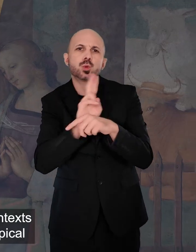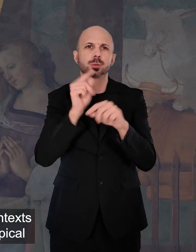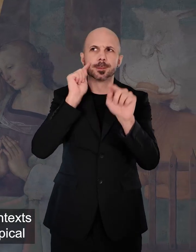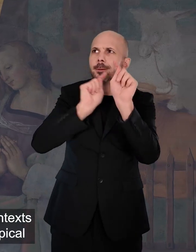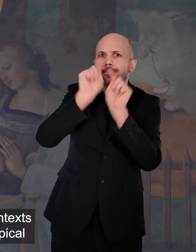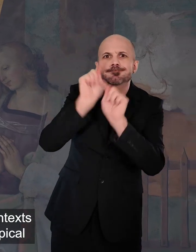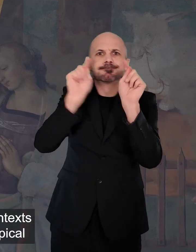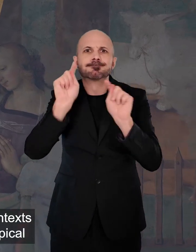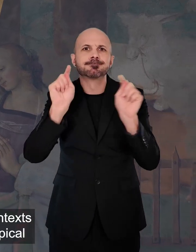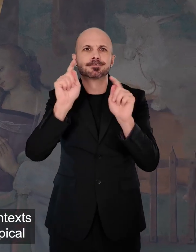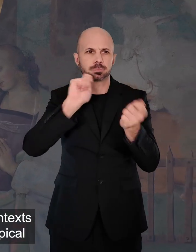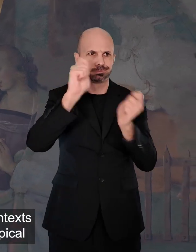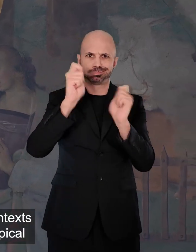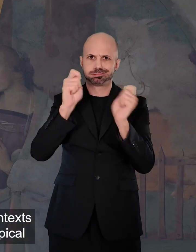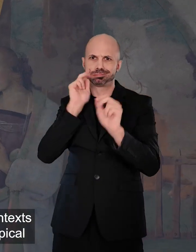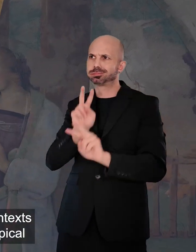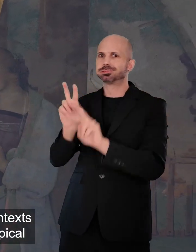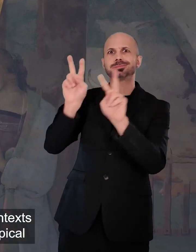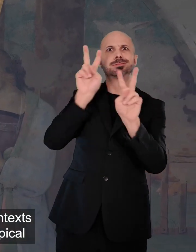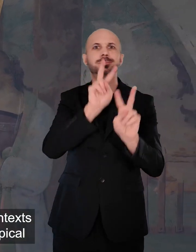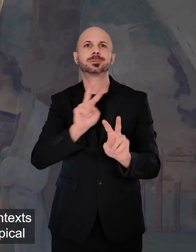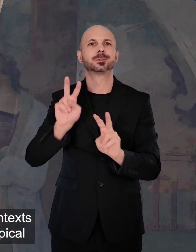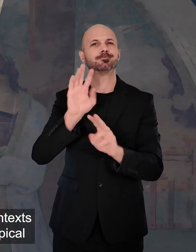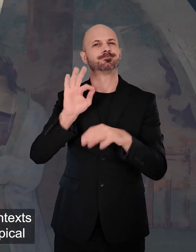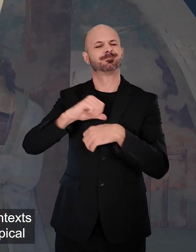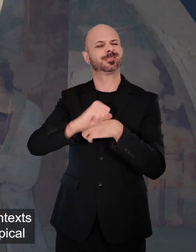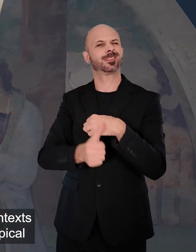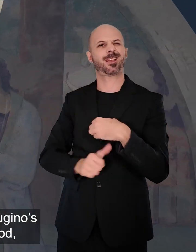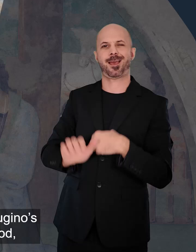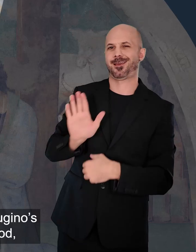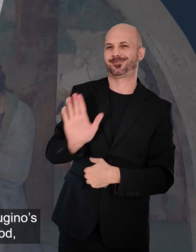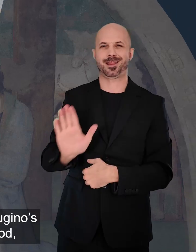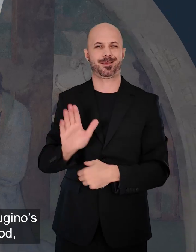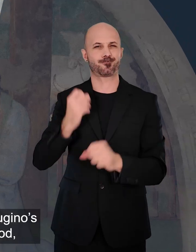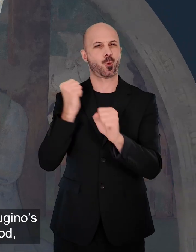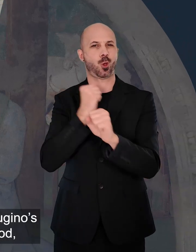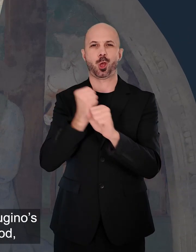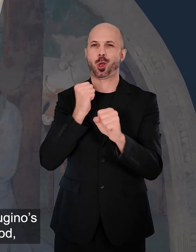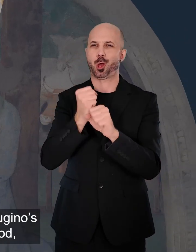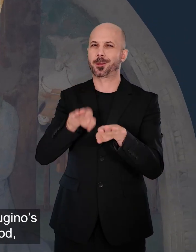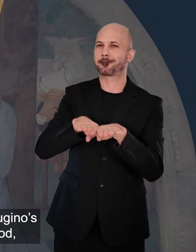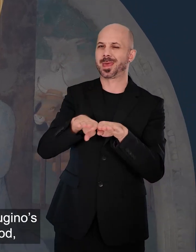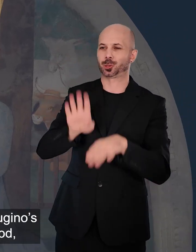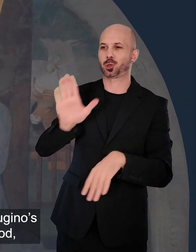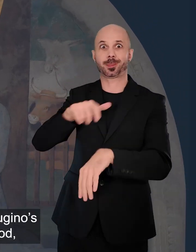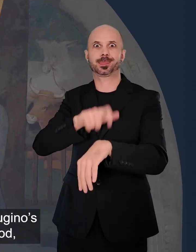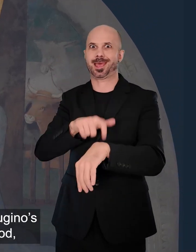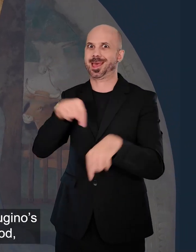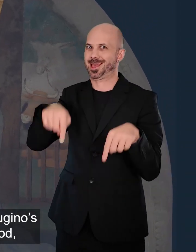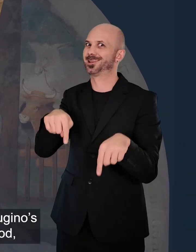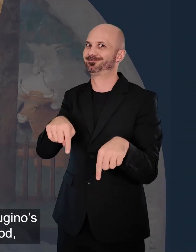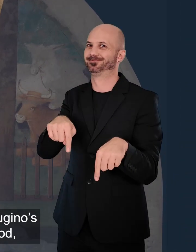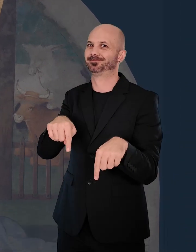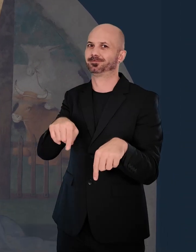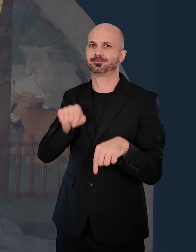and drawings in different contexts with small variation was typical of the method of work of Perugino's workshop